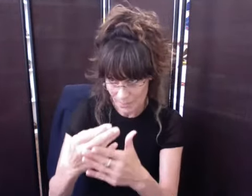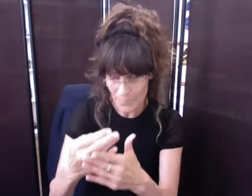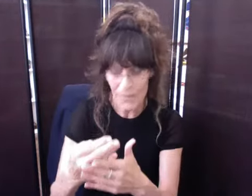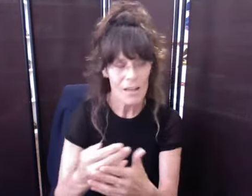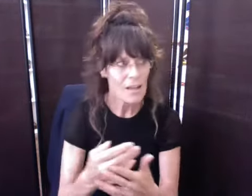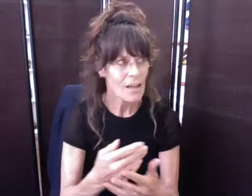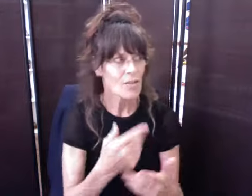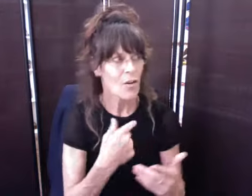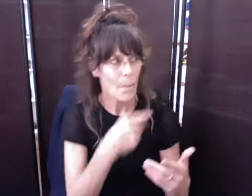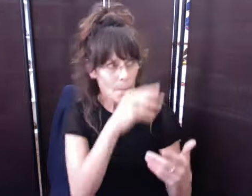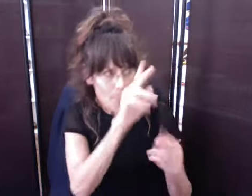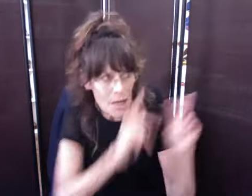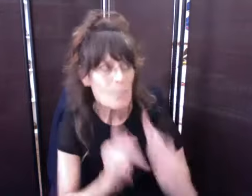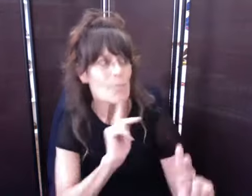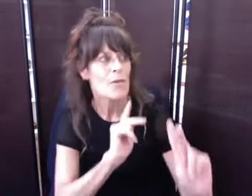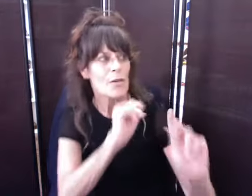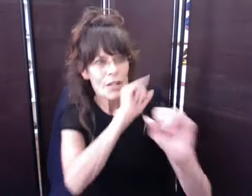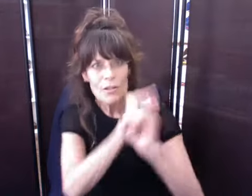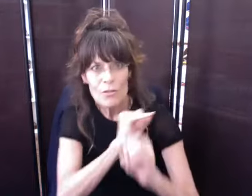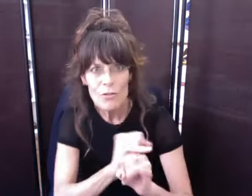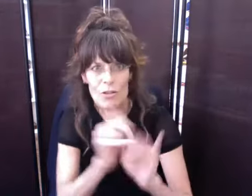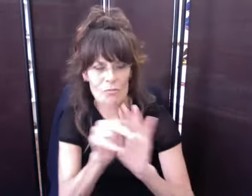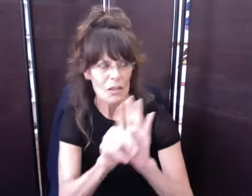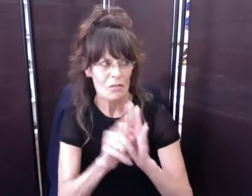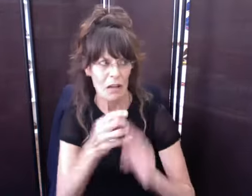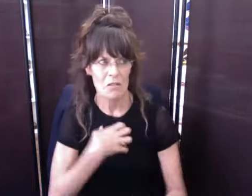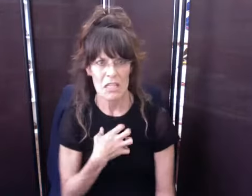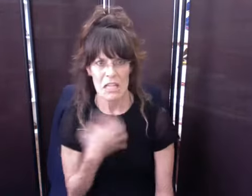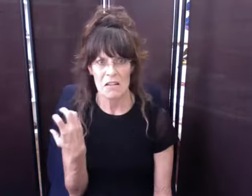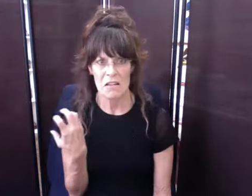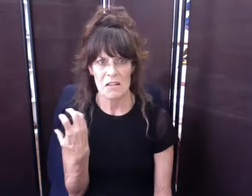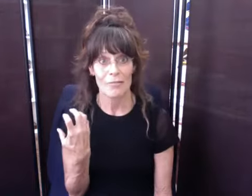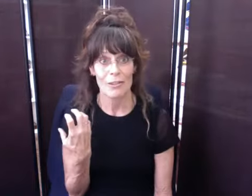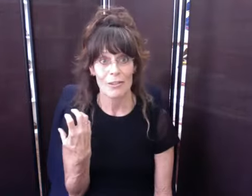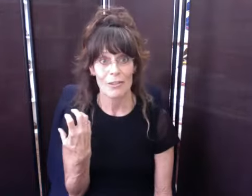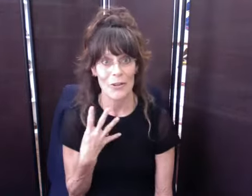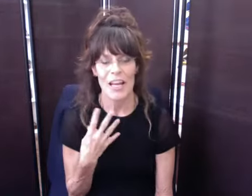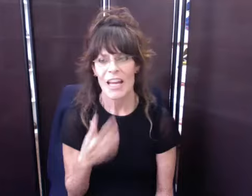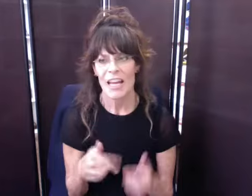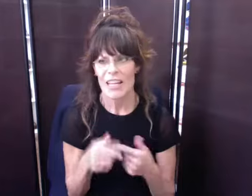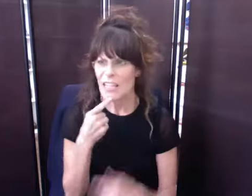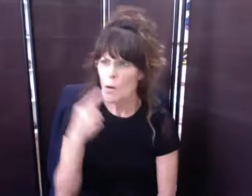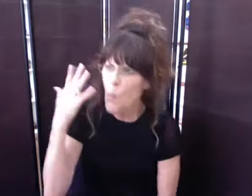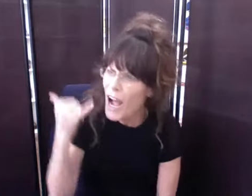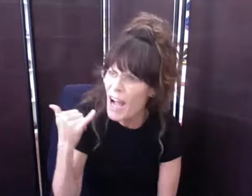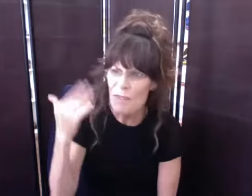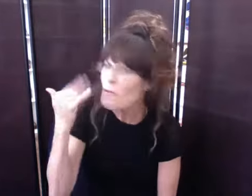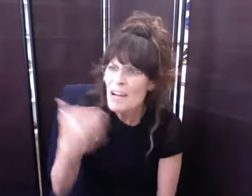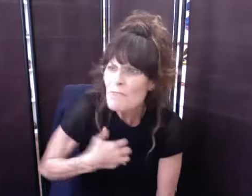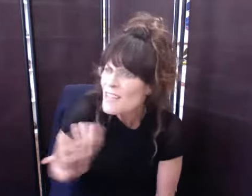people, institutions, and principles that I resented. There was quite a few of those. And then he told me, why do you have the resentment? I was supposed to write all that